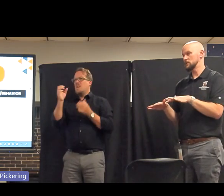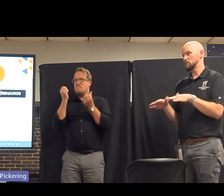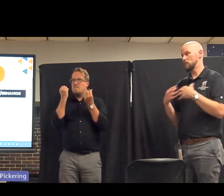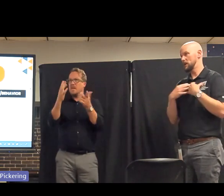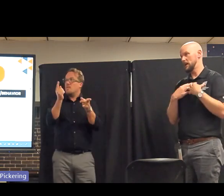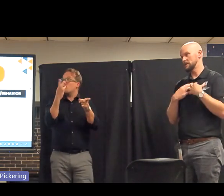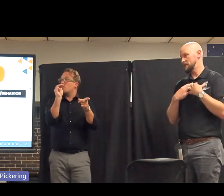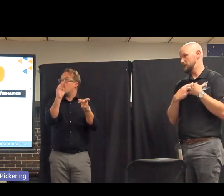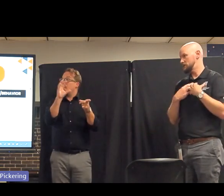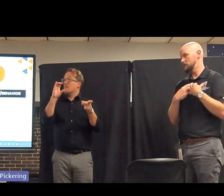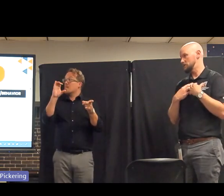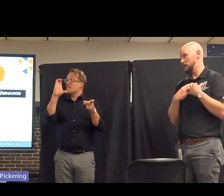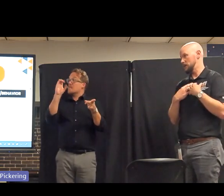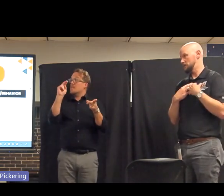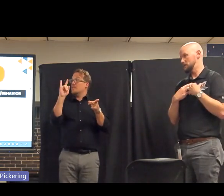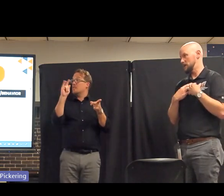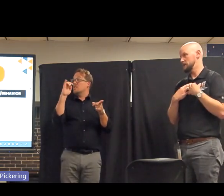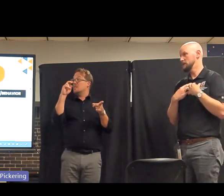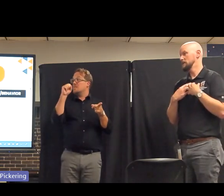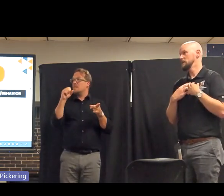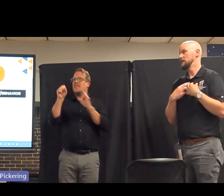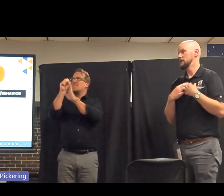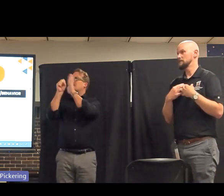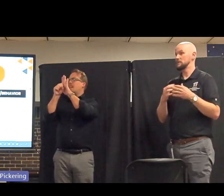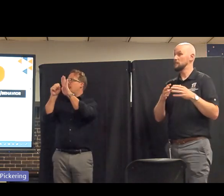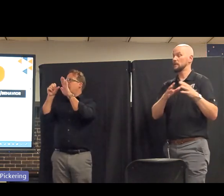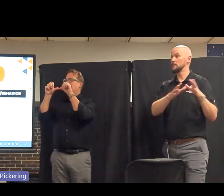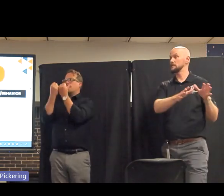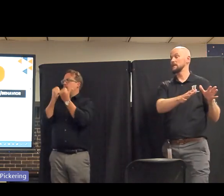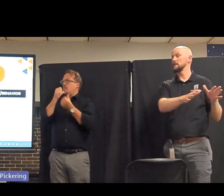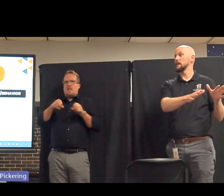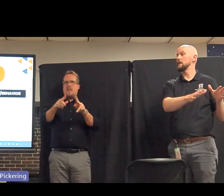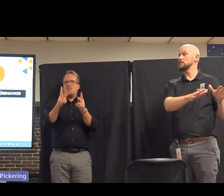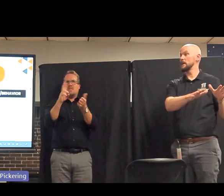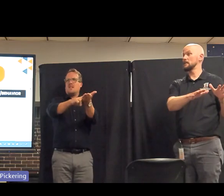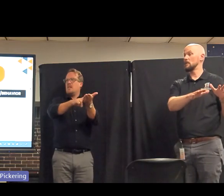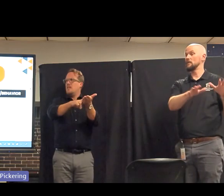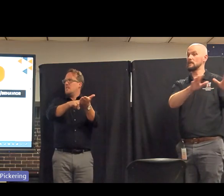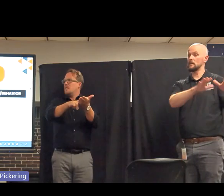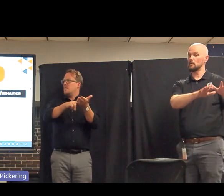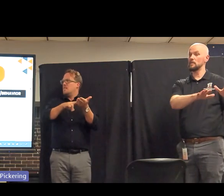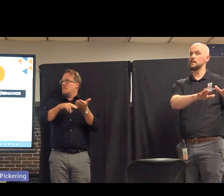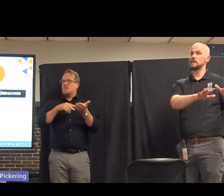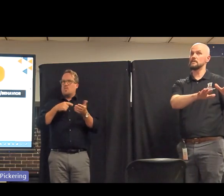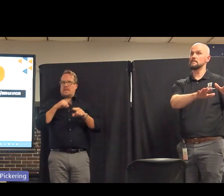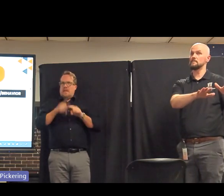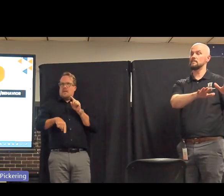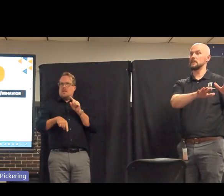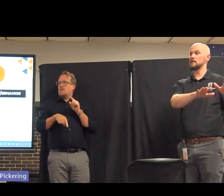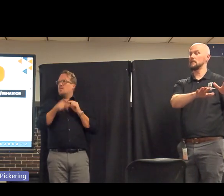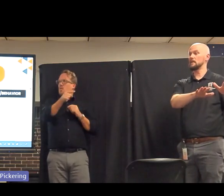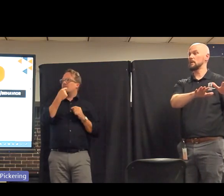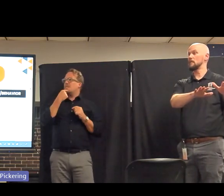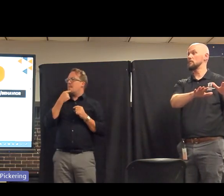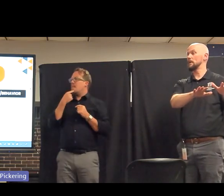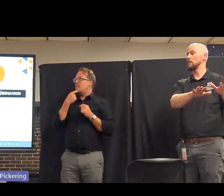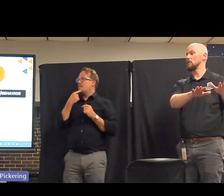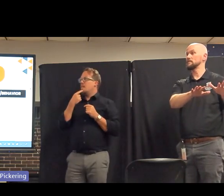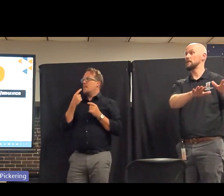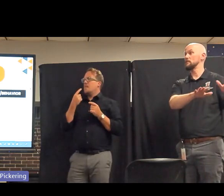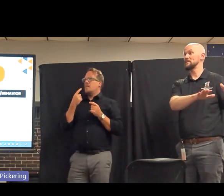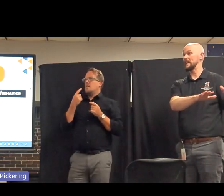and conditions, we as a state agency are not allowed to sign. Specifically, they'll say that the contract or the agreement is being